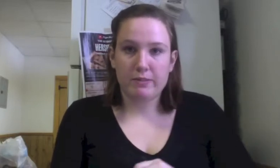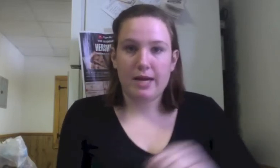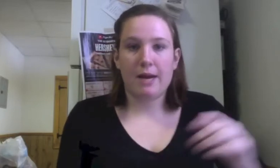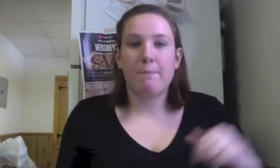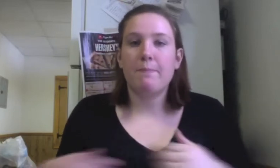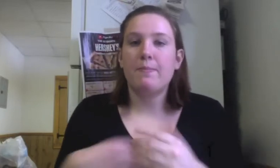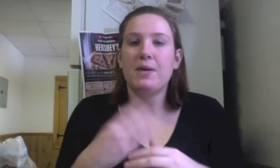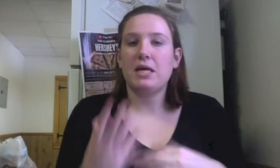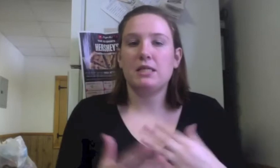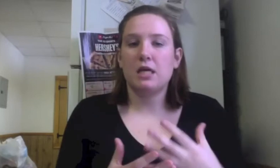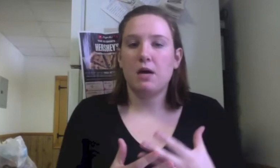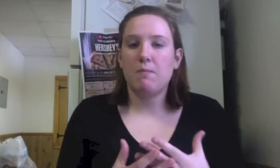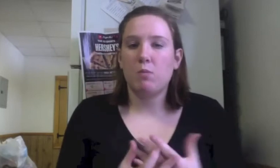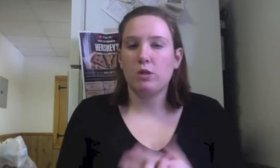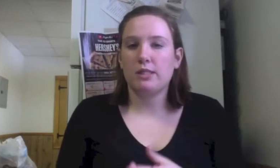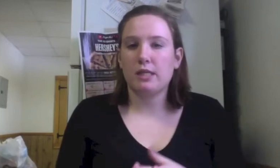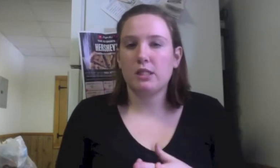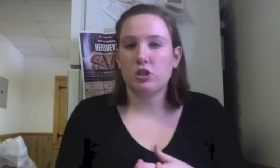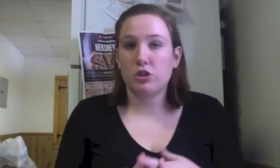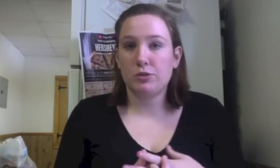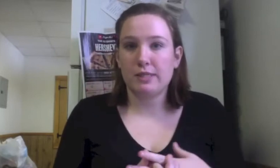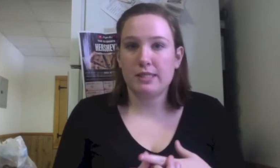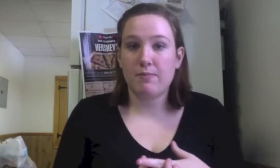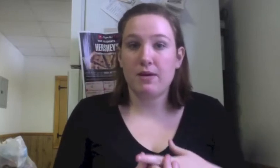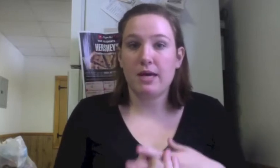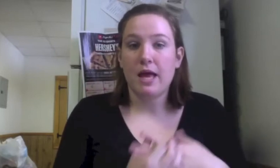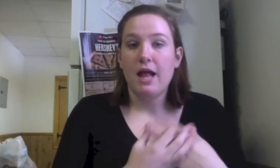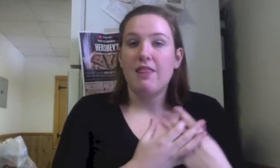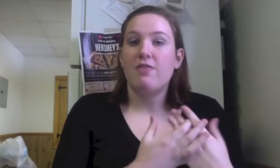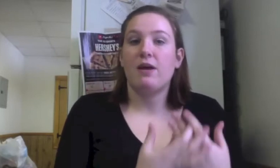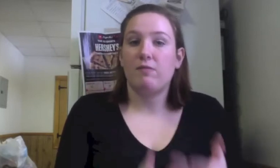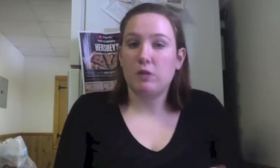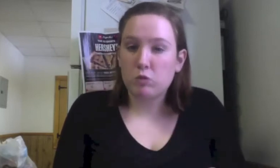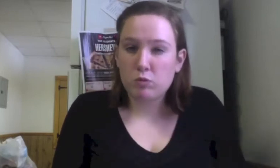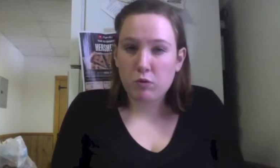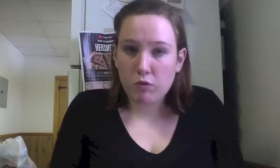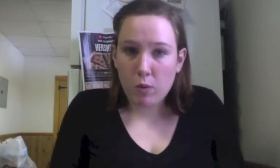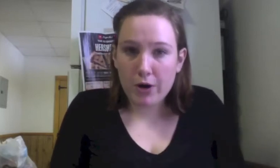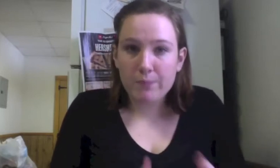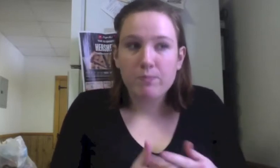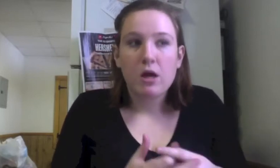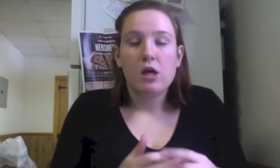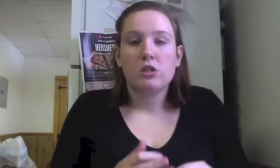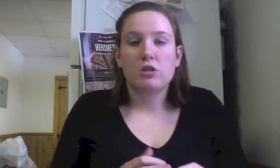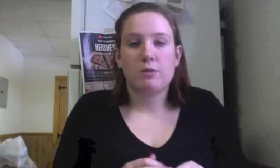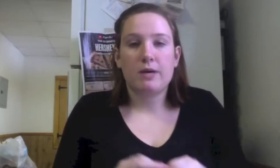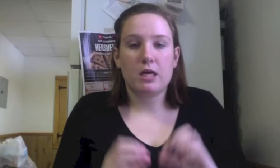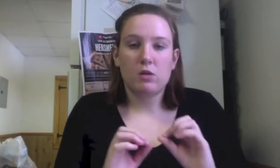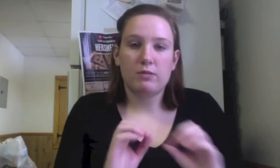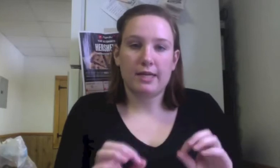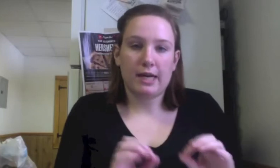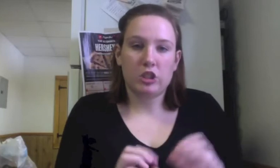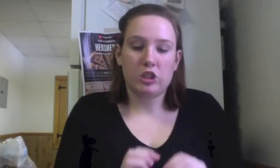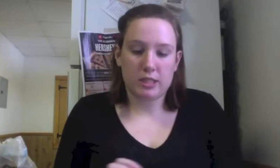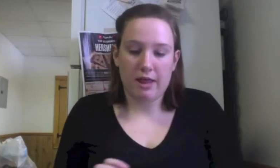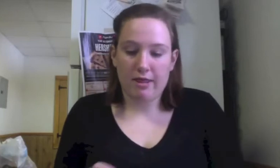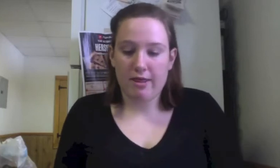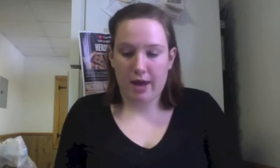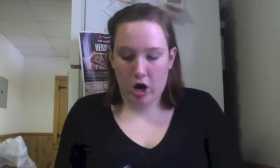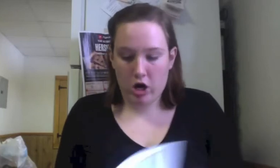it makes more sense because you're using something that they have used before, so they're making those connections there.